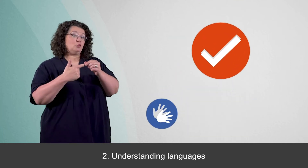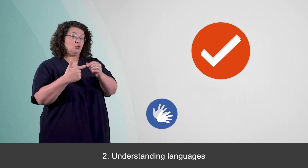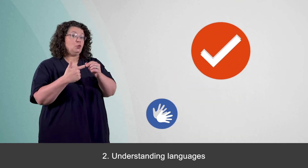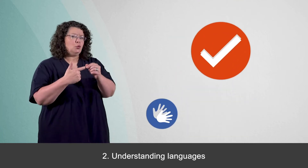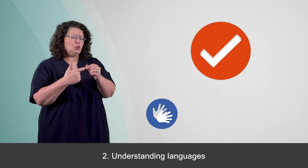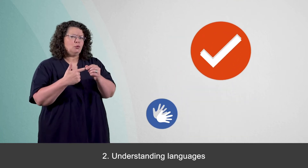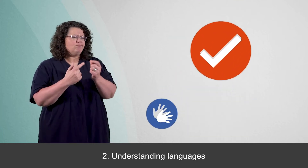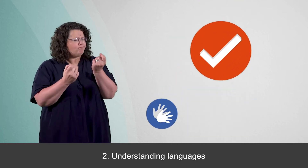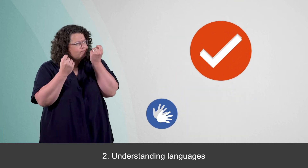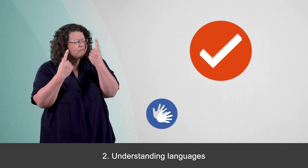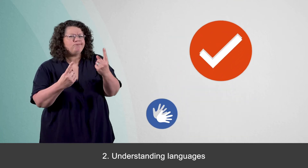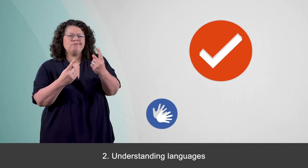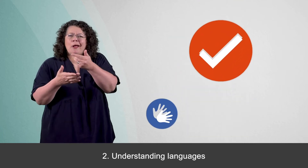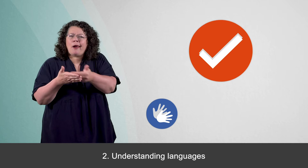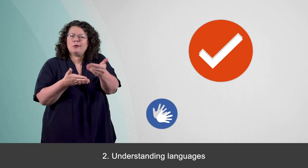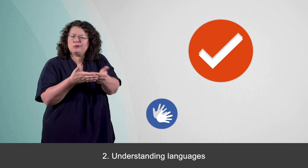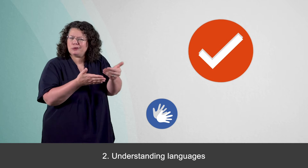2. Understanding languages.